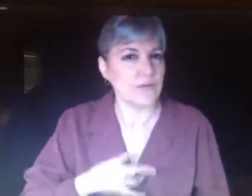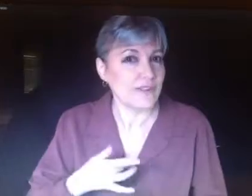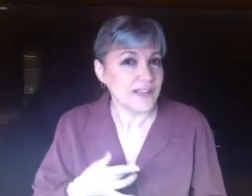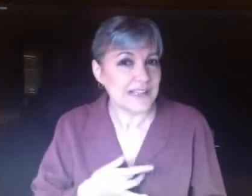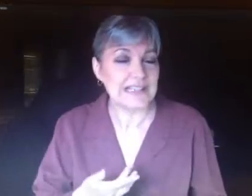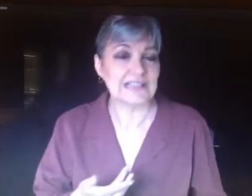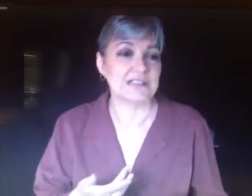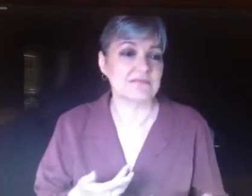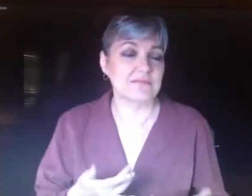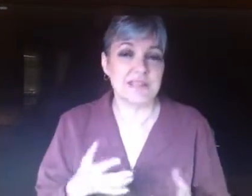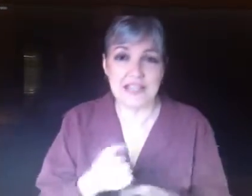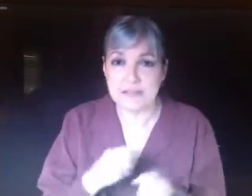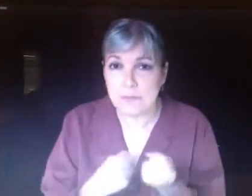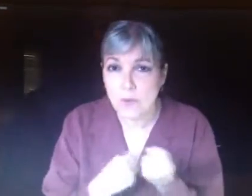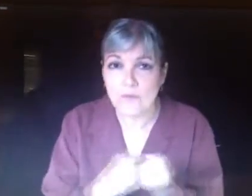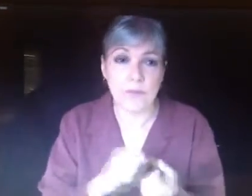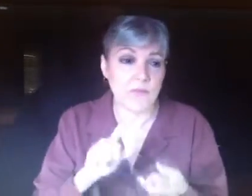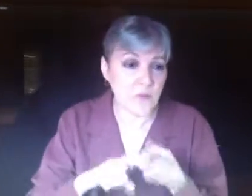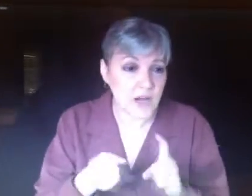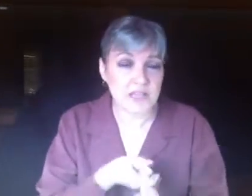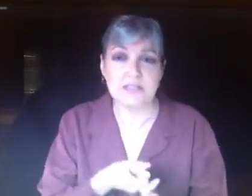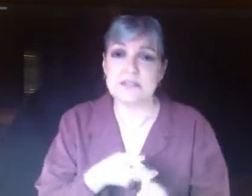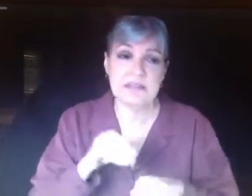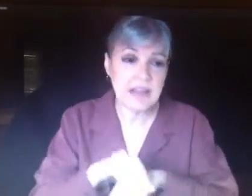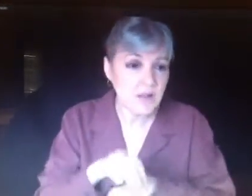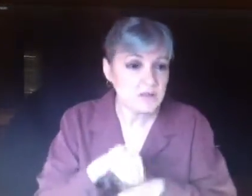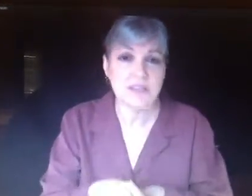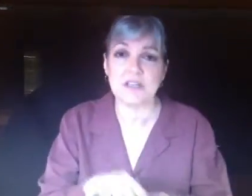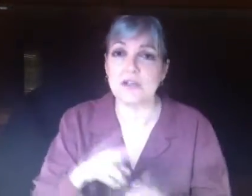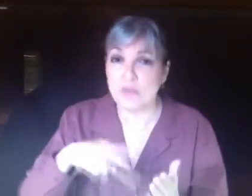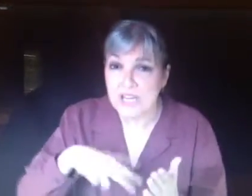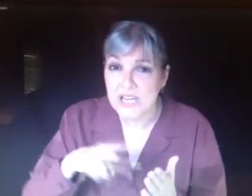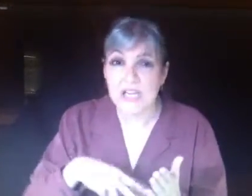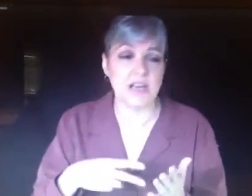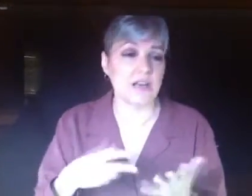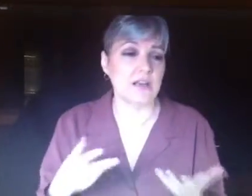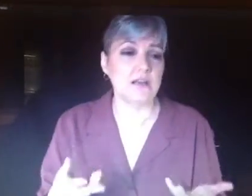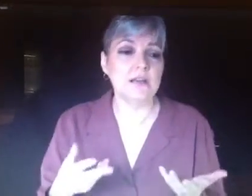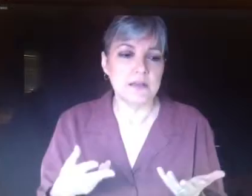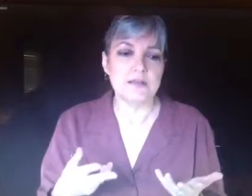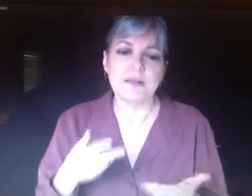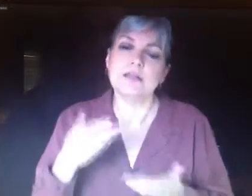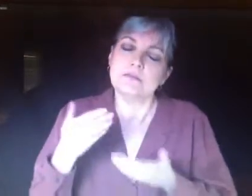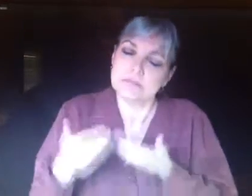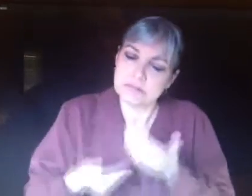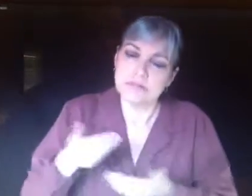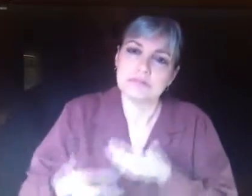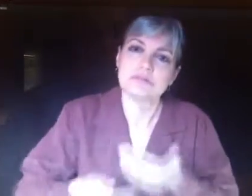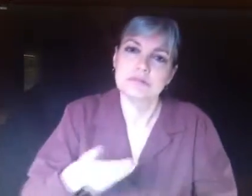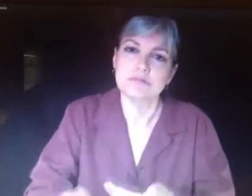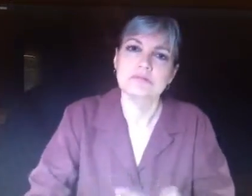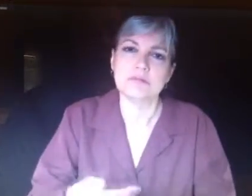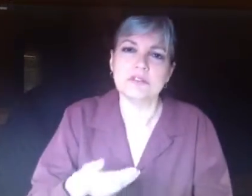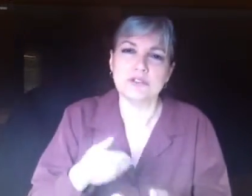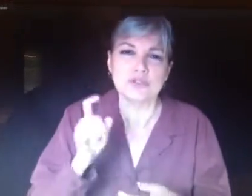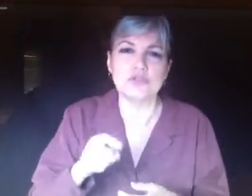It's important that you discuss your emotions and your feelings with support people such as friends and family and